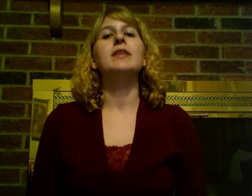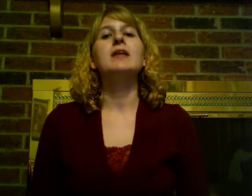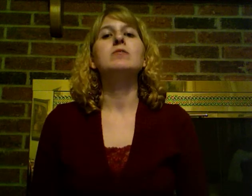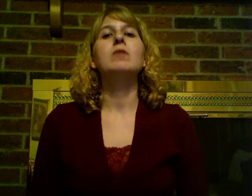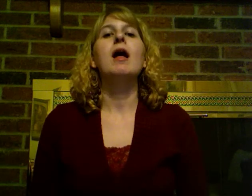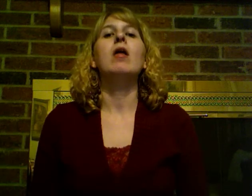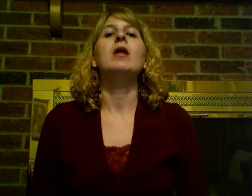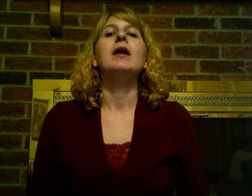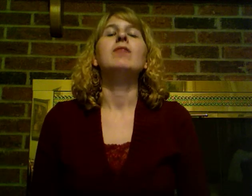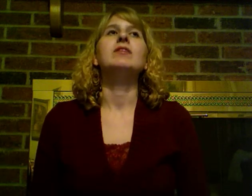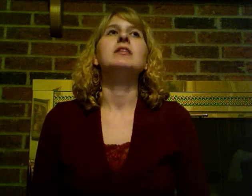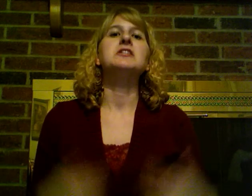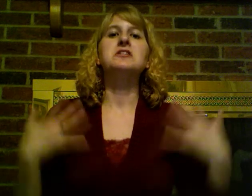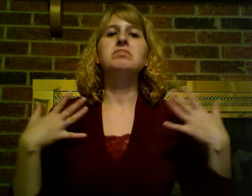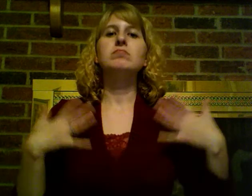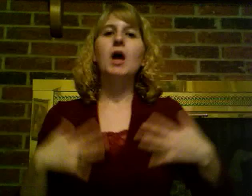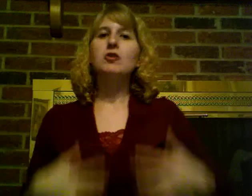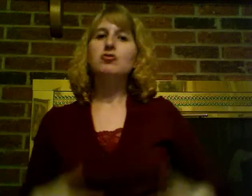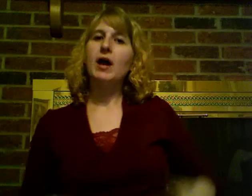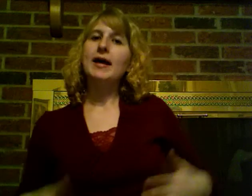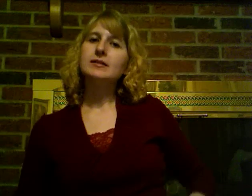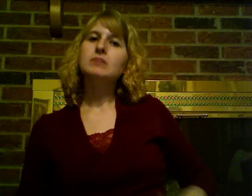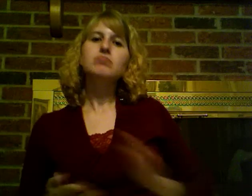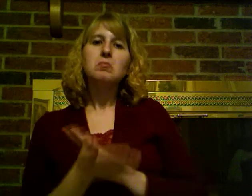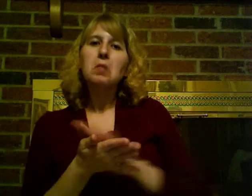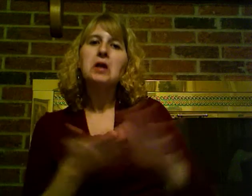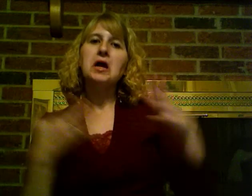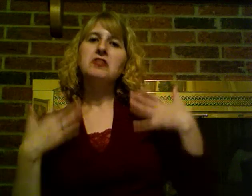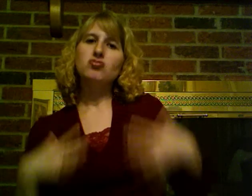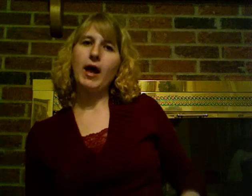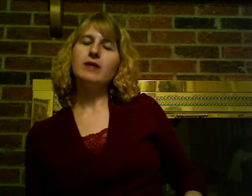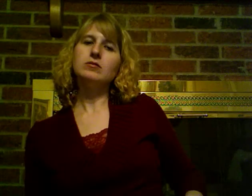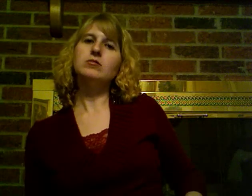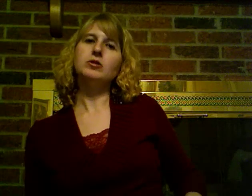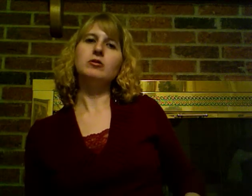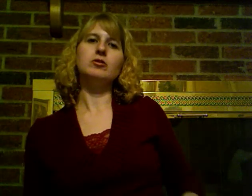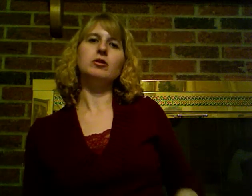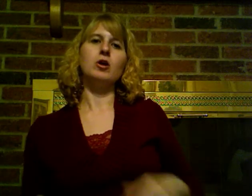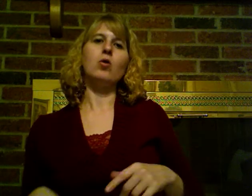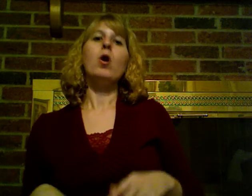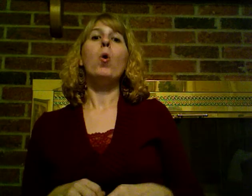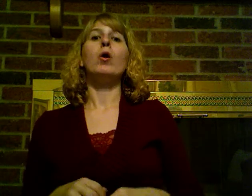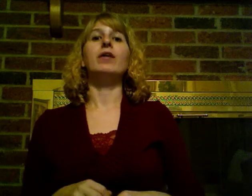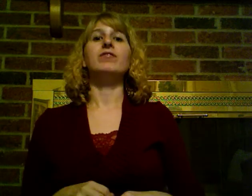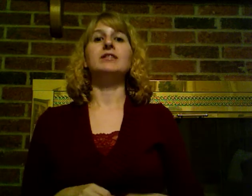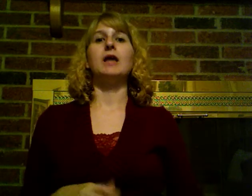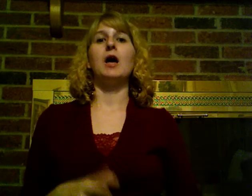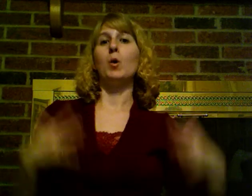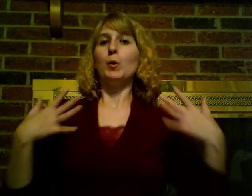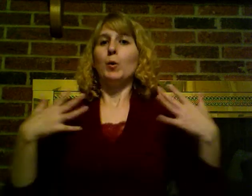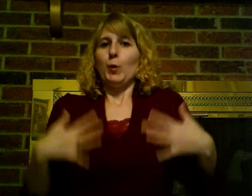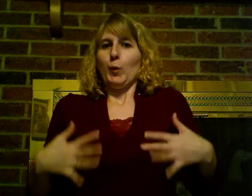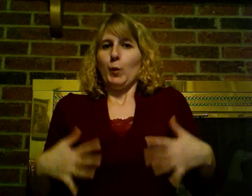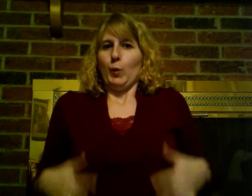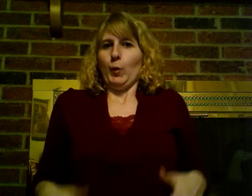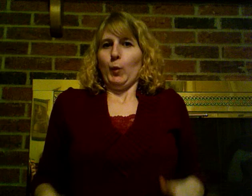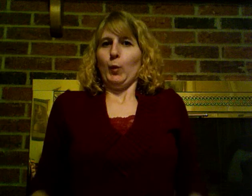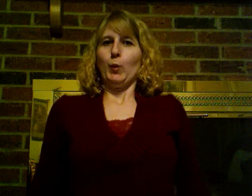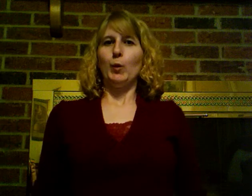that as well. If it's just a dress, a nice dress, you can, or if it's this